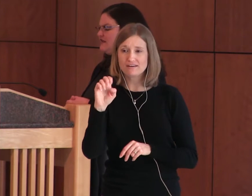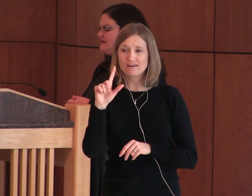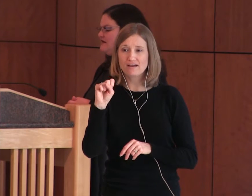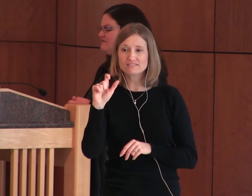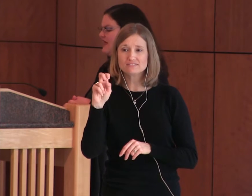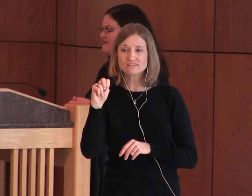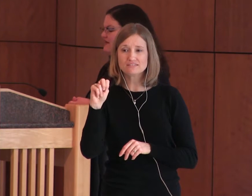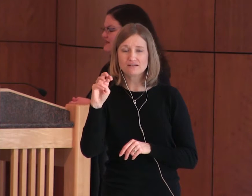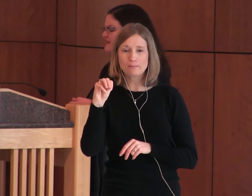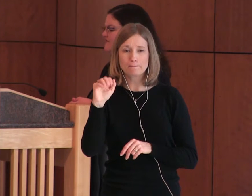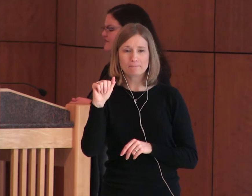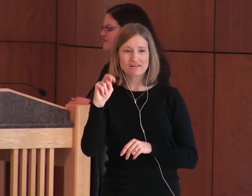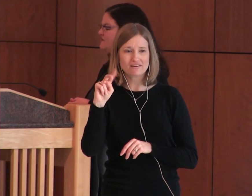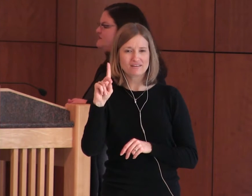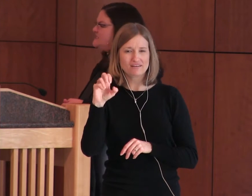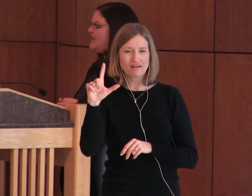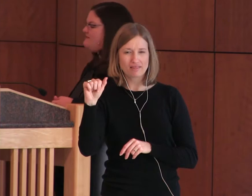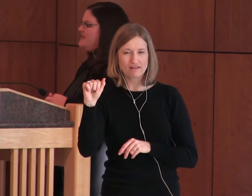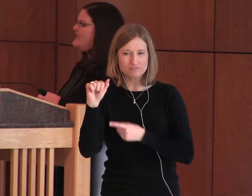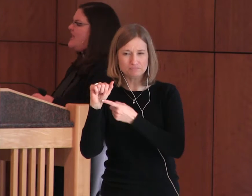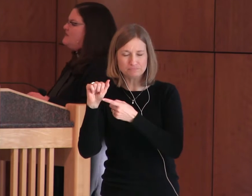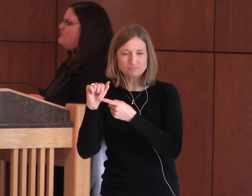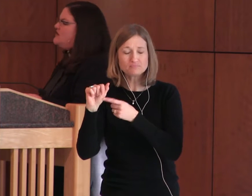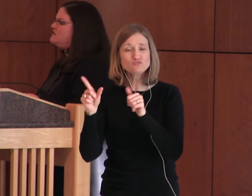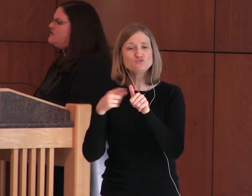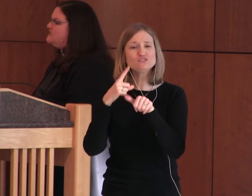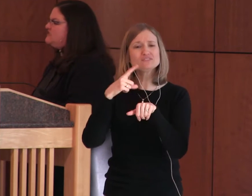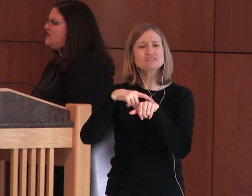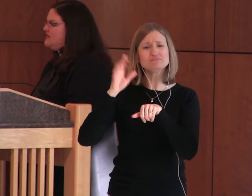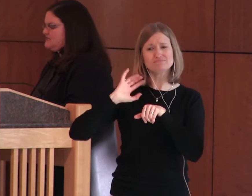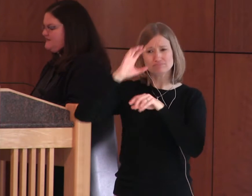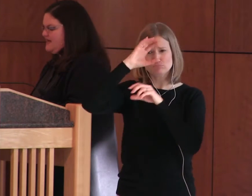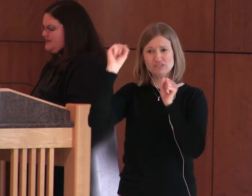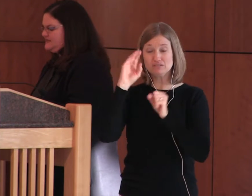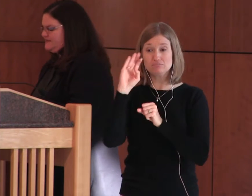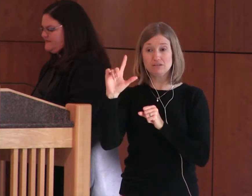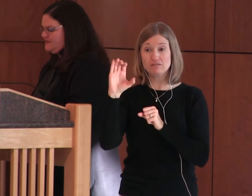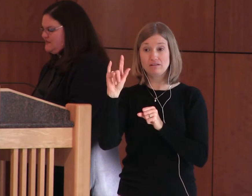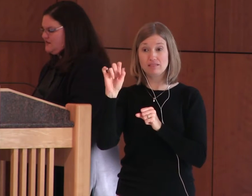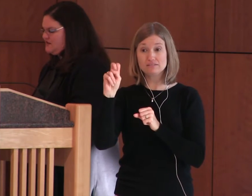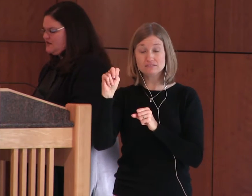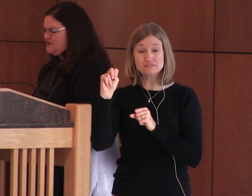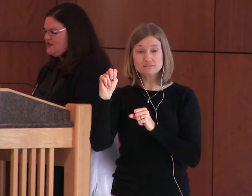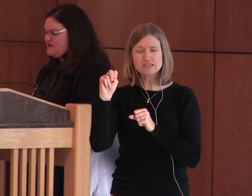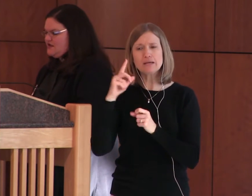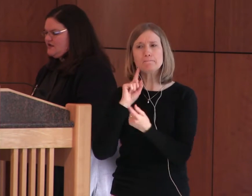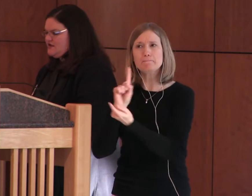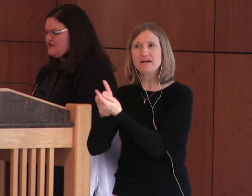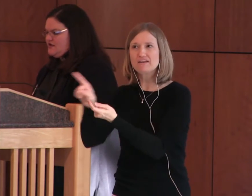When Bill Clinton met Mandela for the first time, he had one question on his mind.